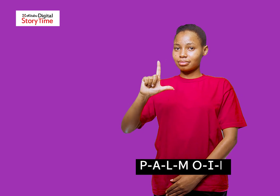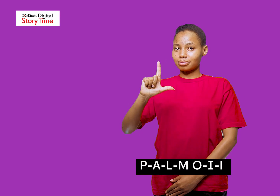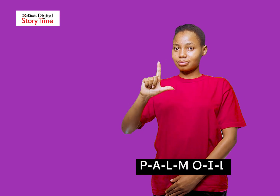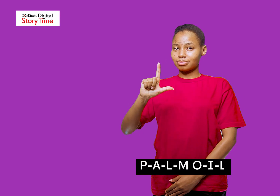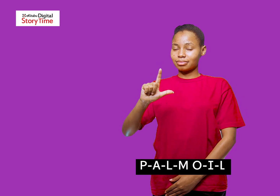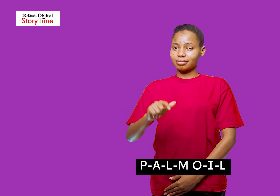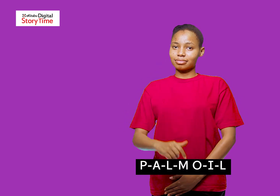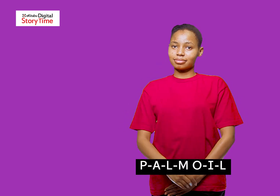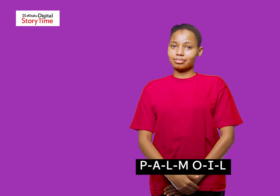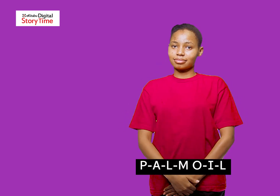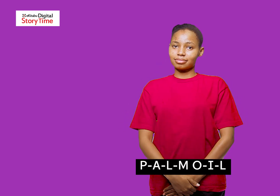PALMOIL.